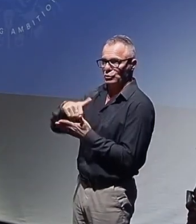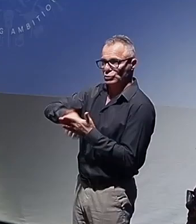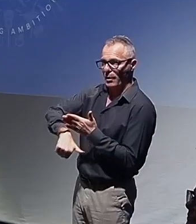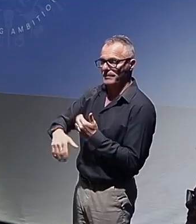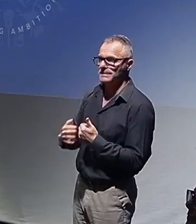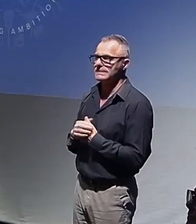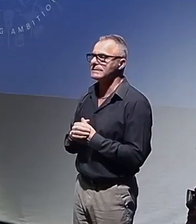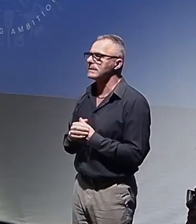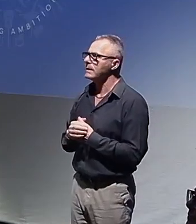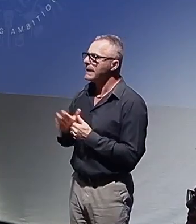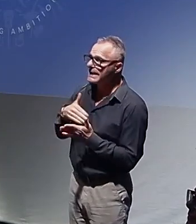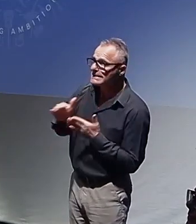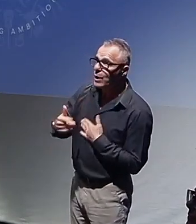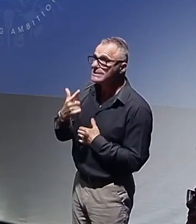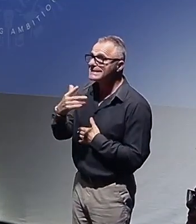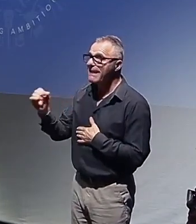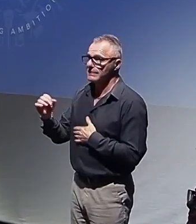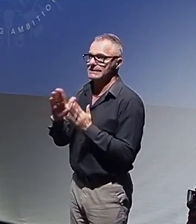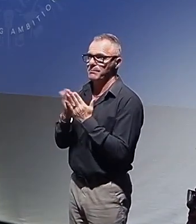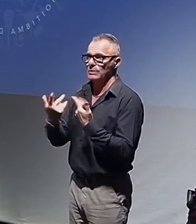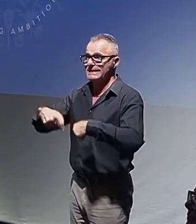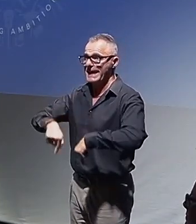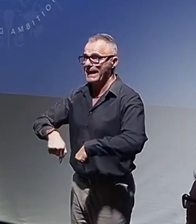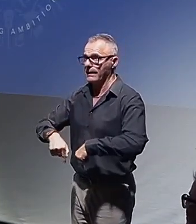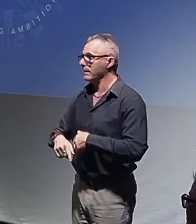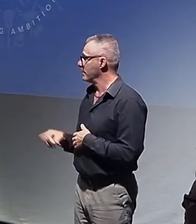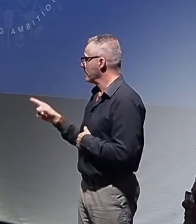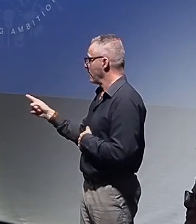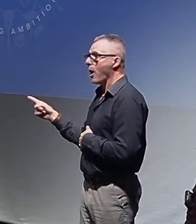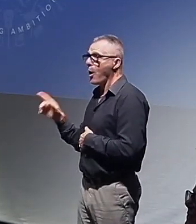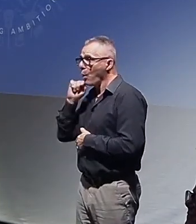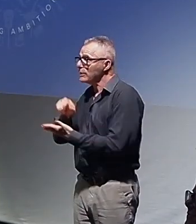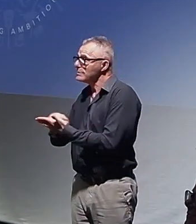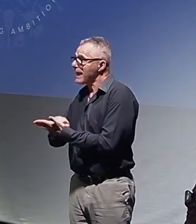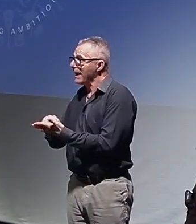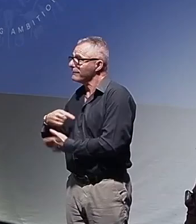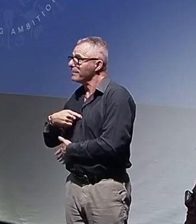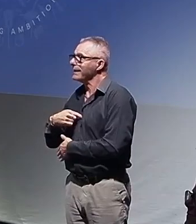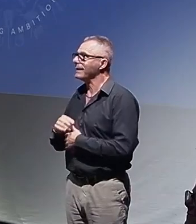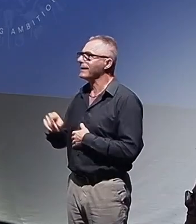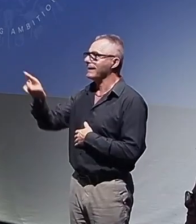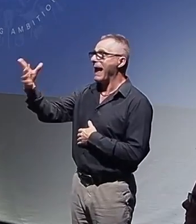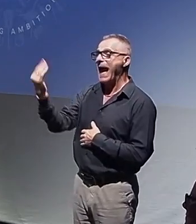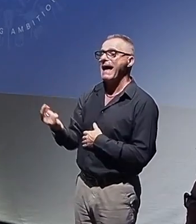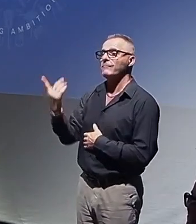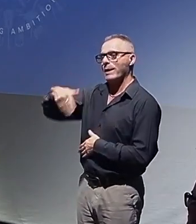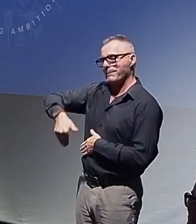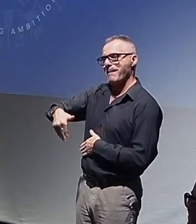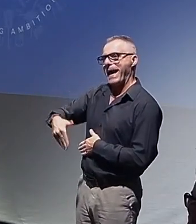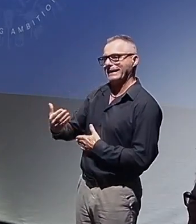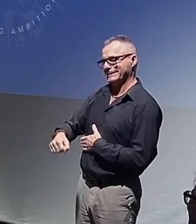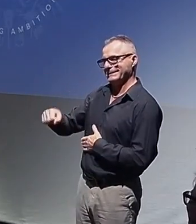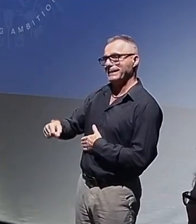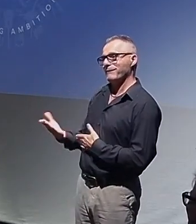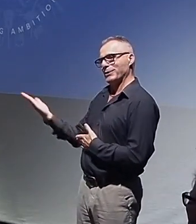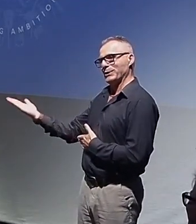sold about 70 copies just here the other night. Have you got any more you can sign next to us? Great. Oh yeah, have you? Okay. All